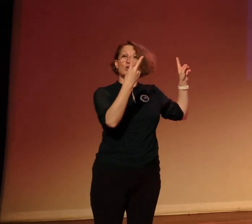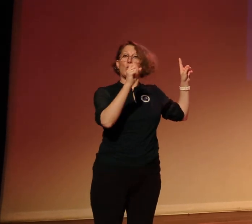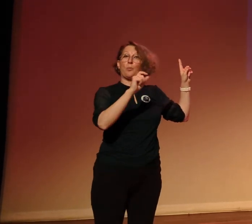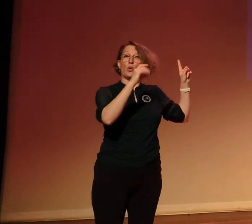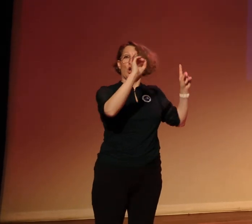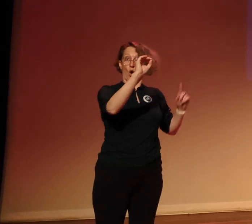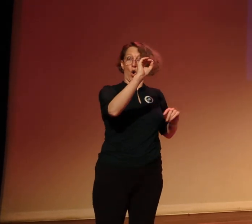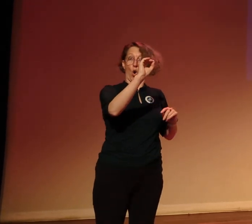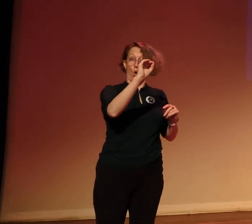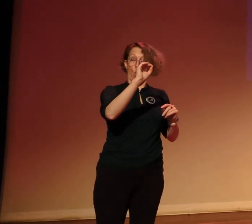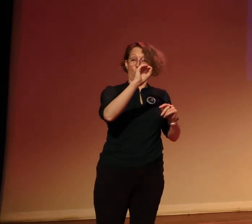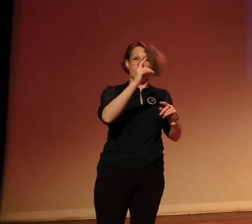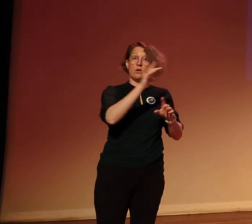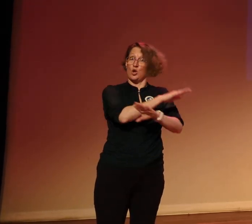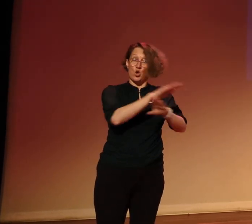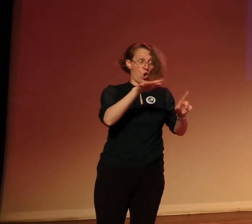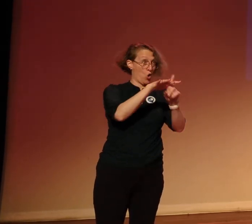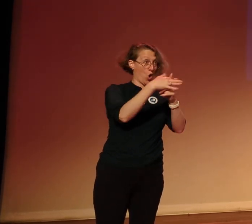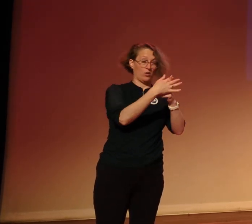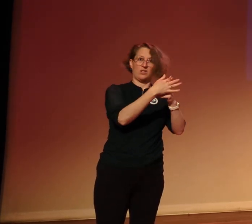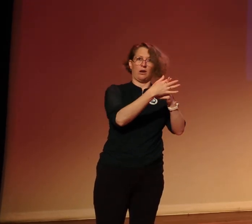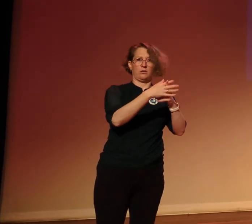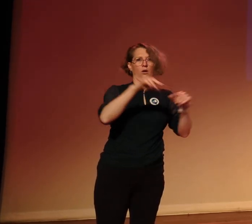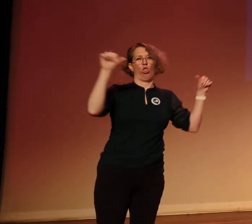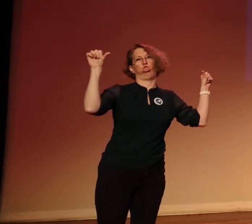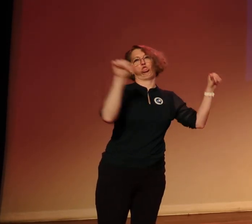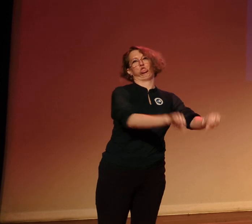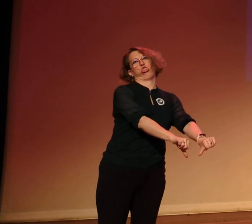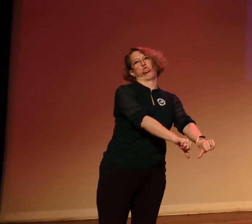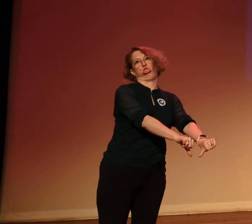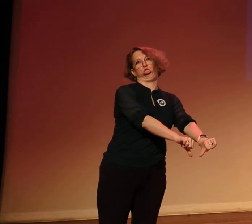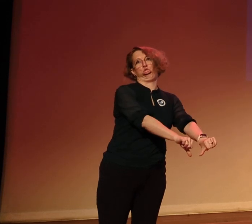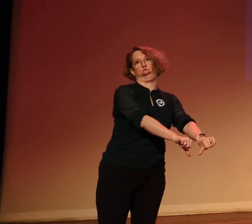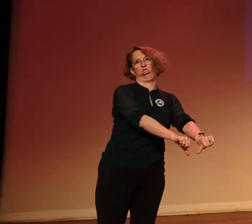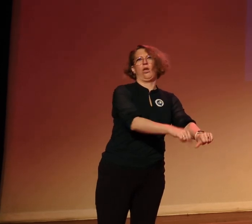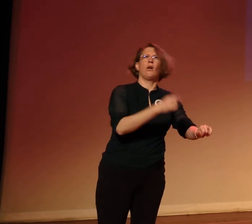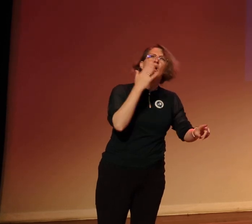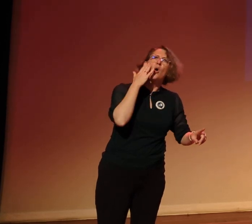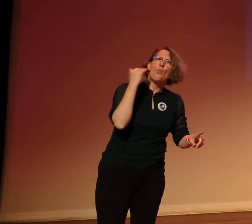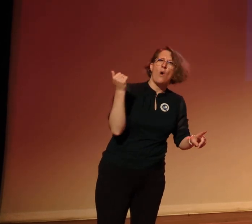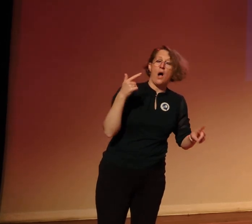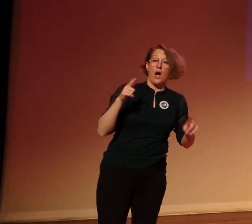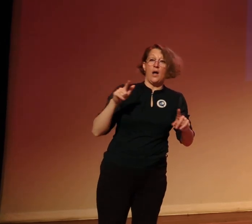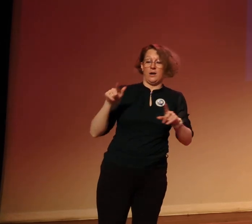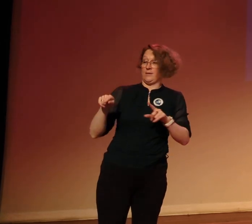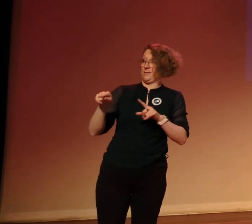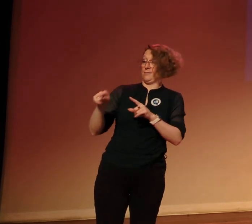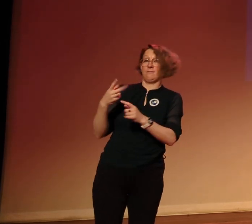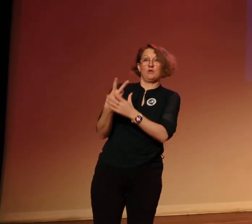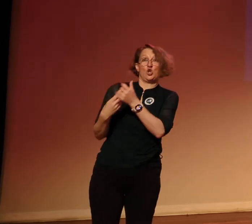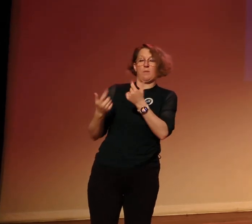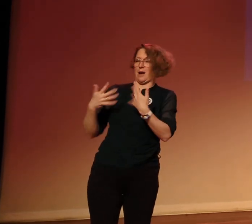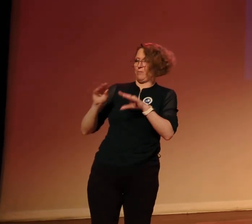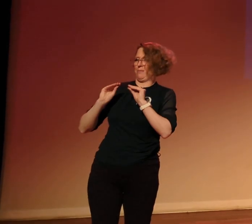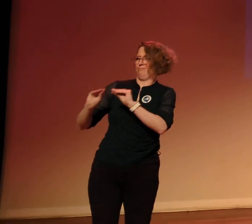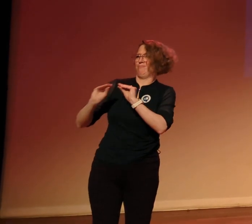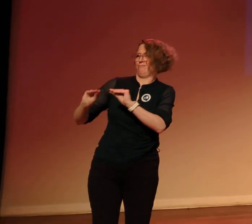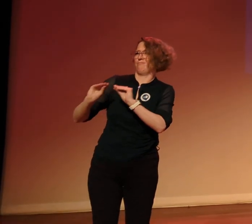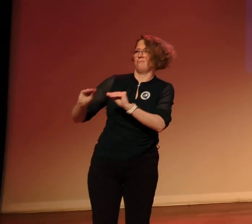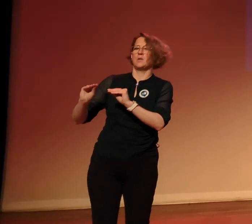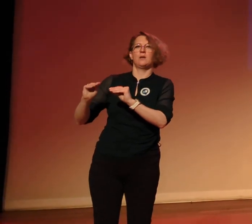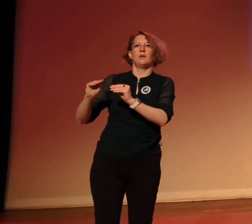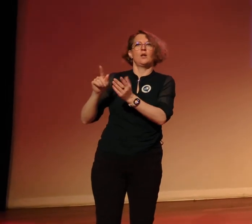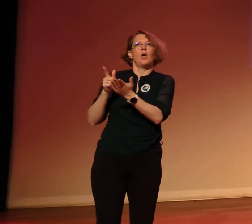very inaccurate. The reason for this, I believe, is that it was trained on papers that were